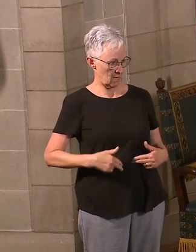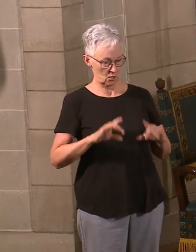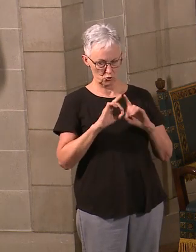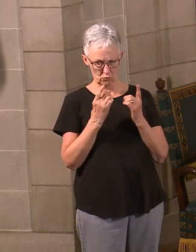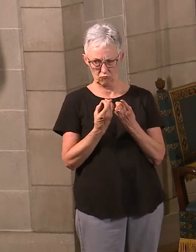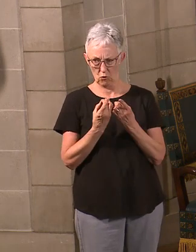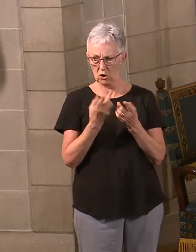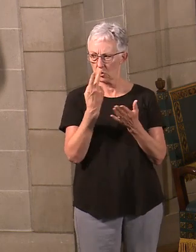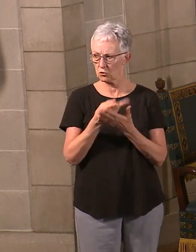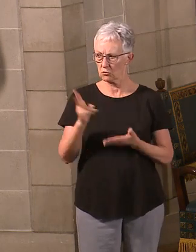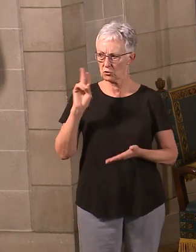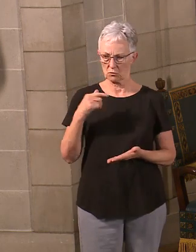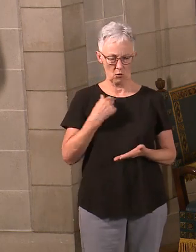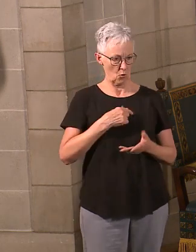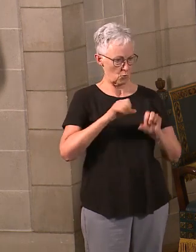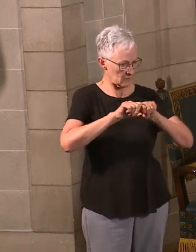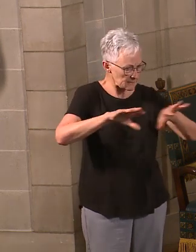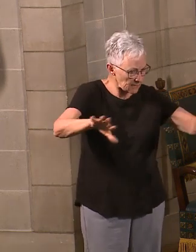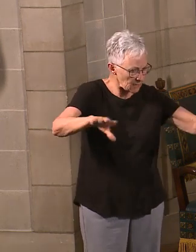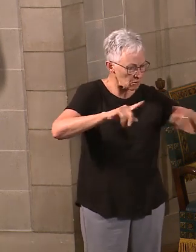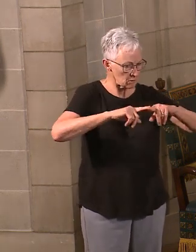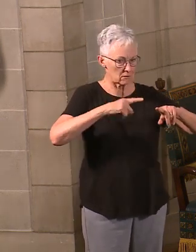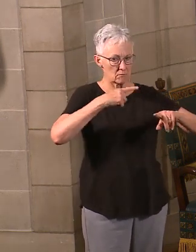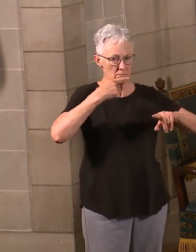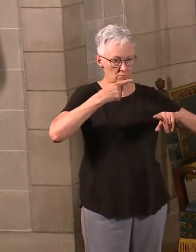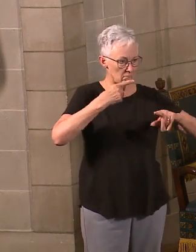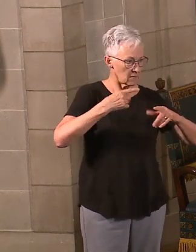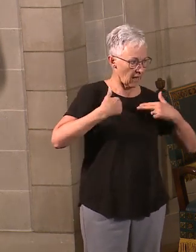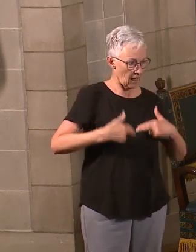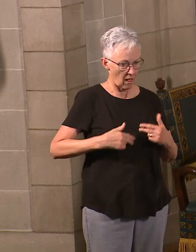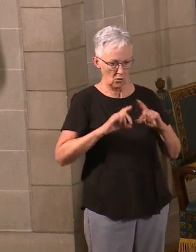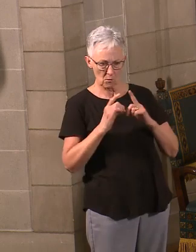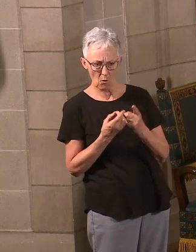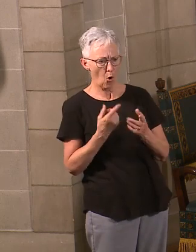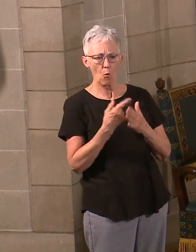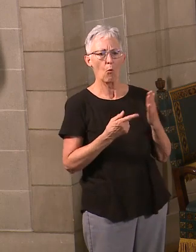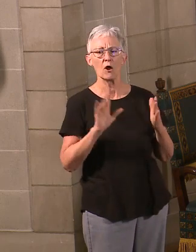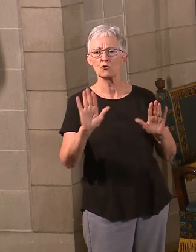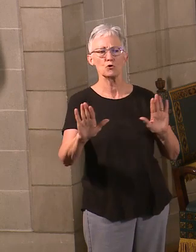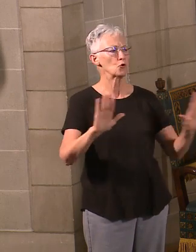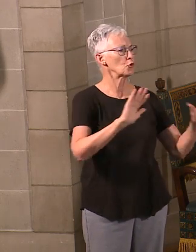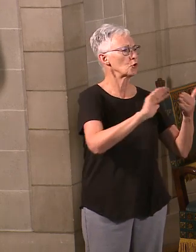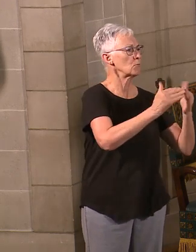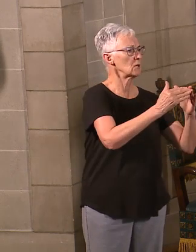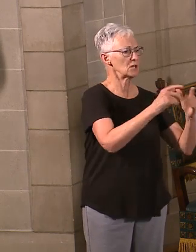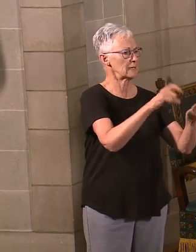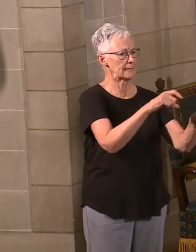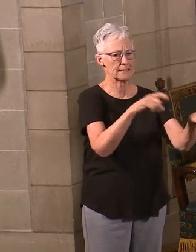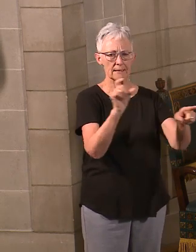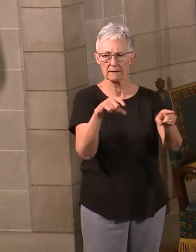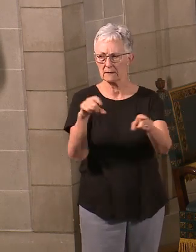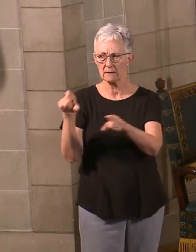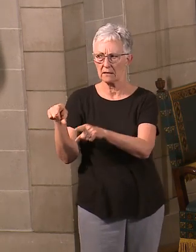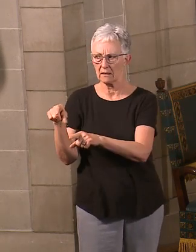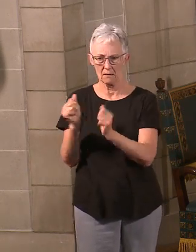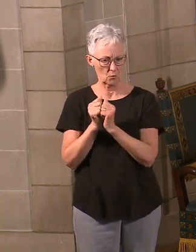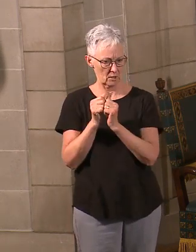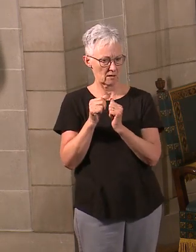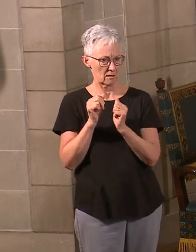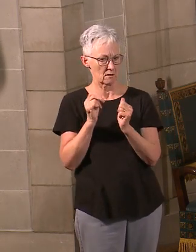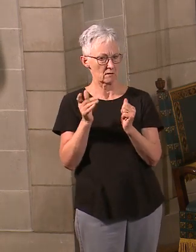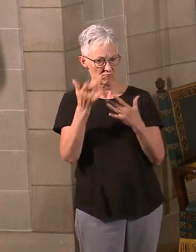out a form to our public health departments to ask what the needs in their community would be, especially during a peak time with the coronavirus. And so